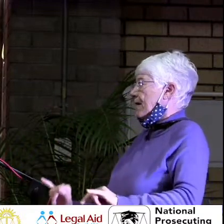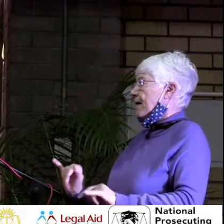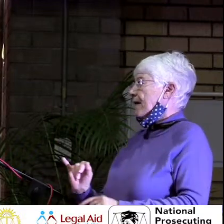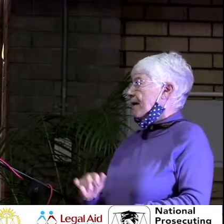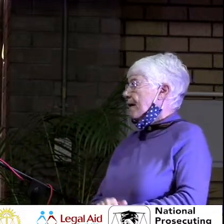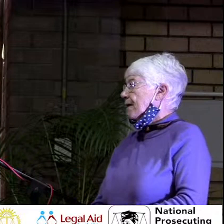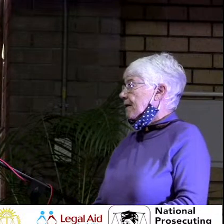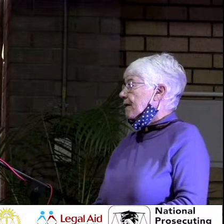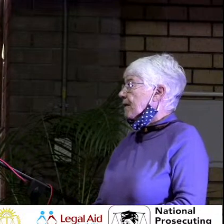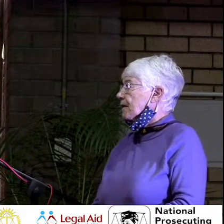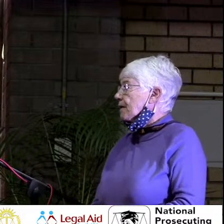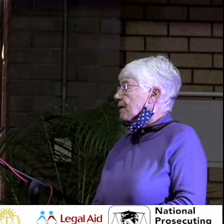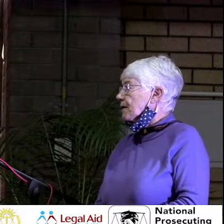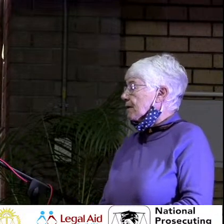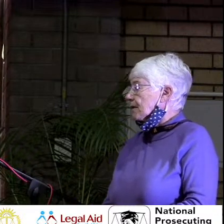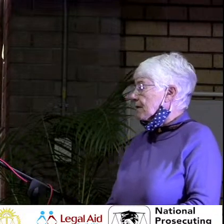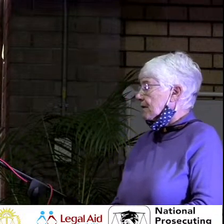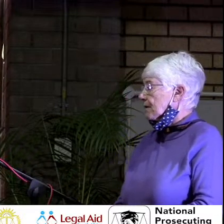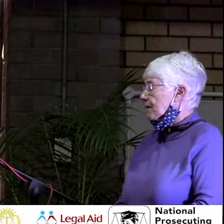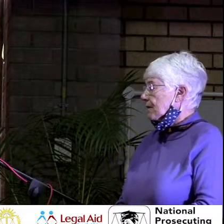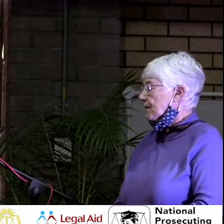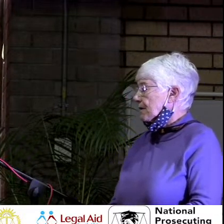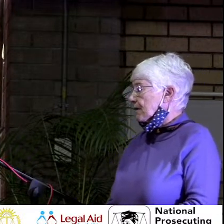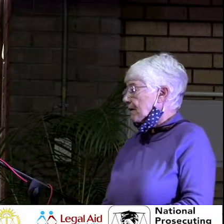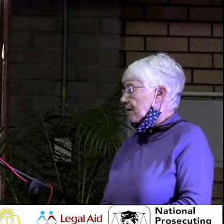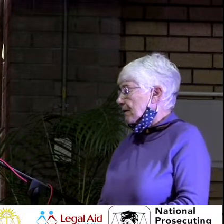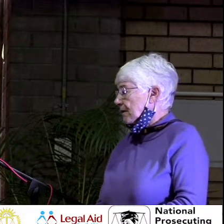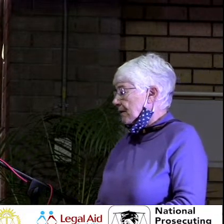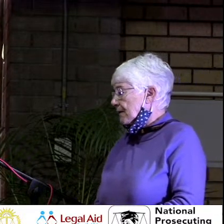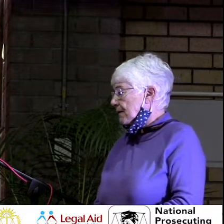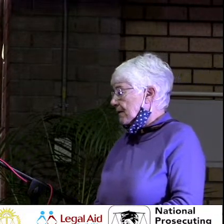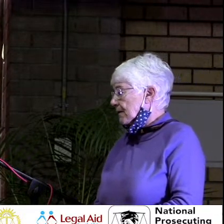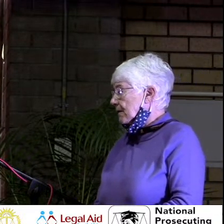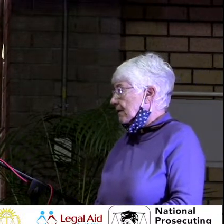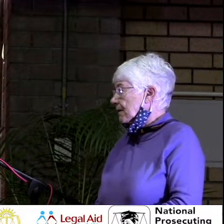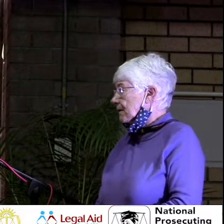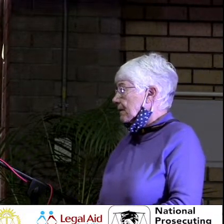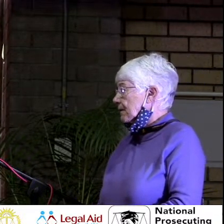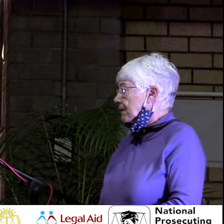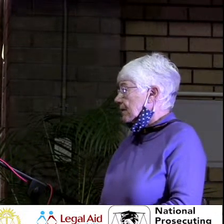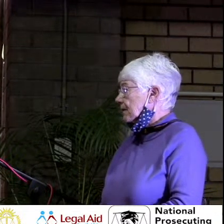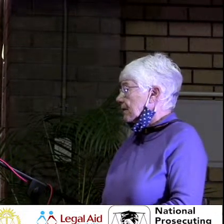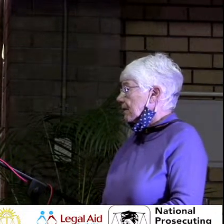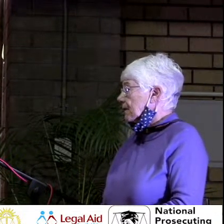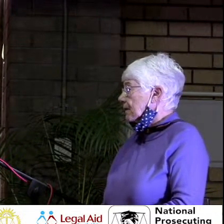can say by the time the offender gets to be released, then the offender will not